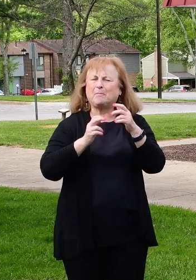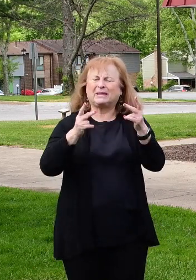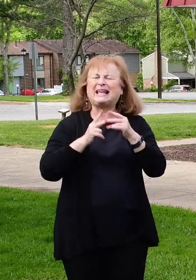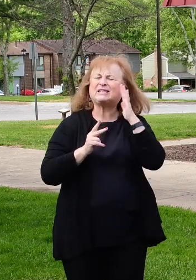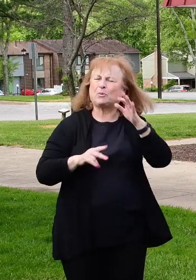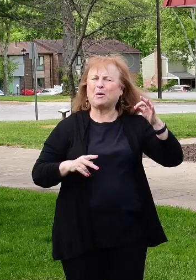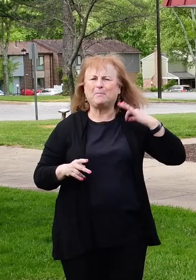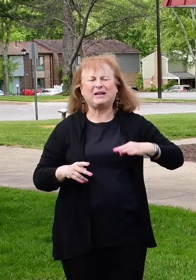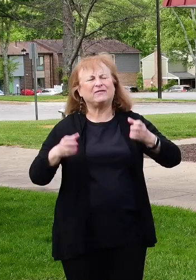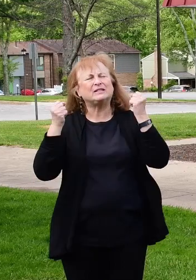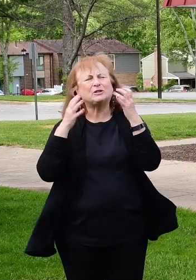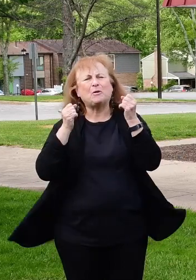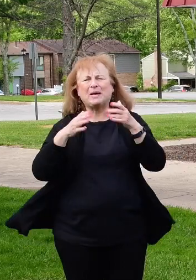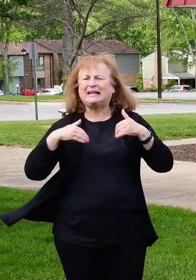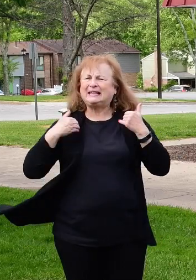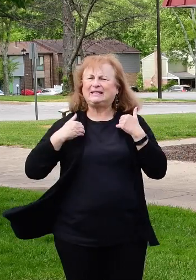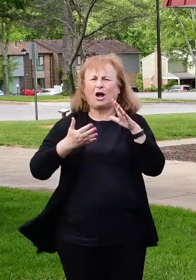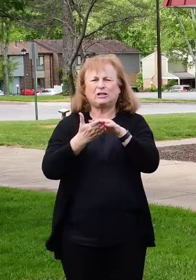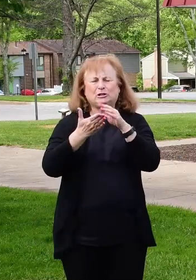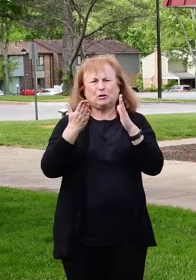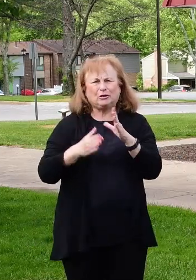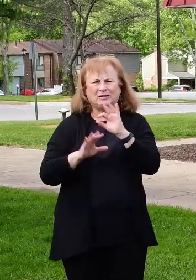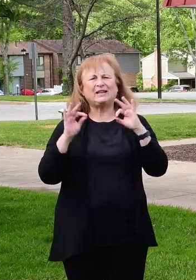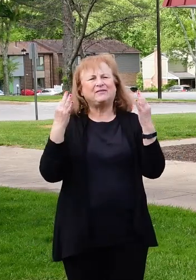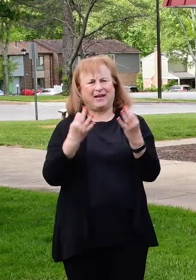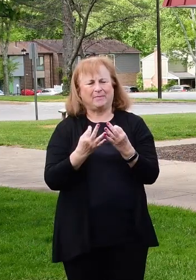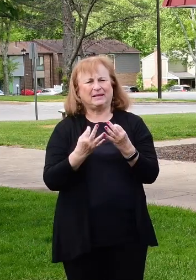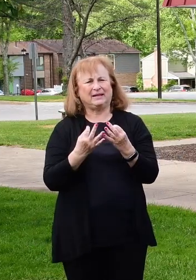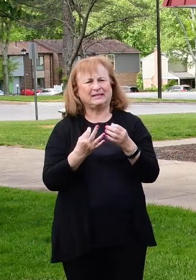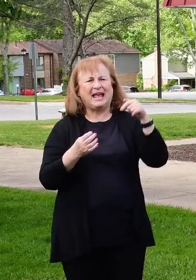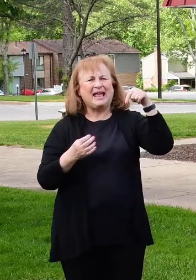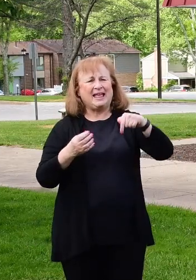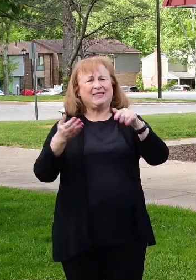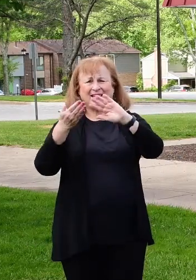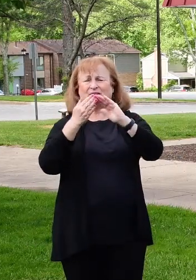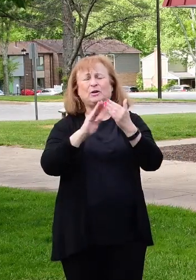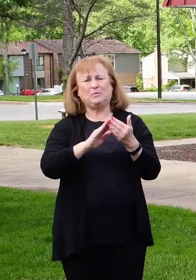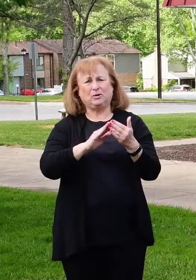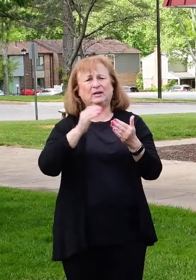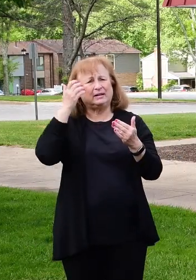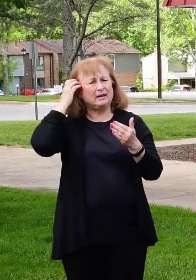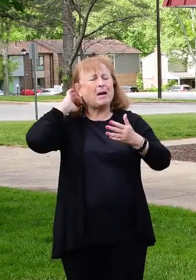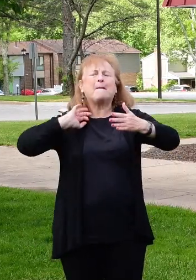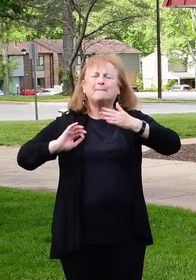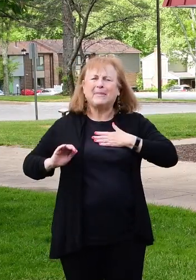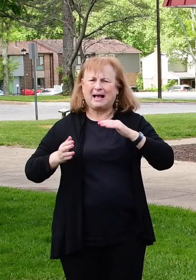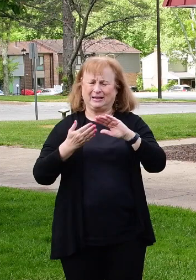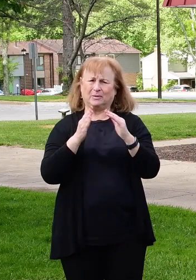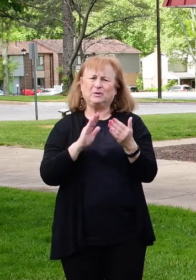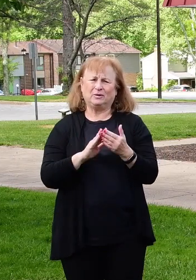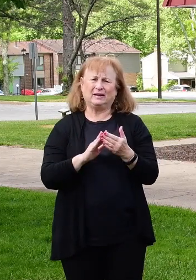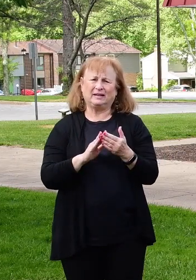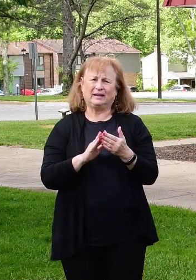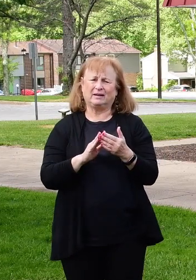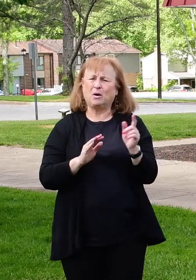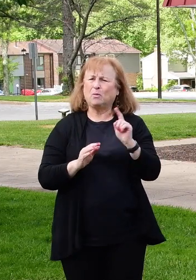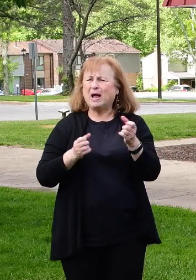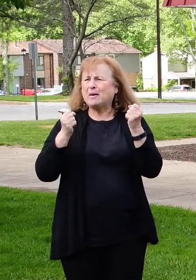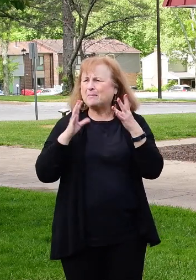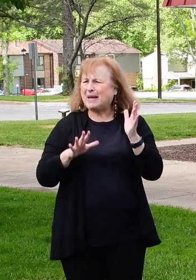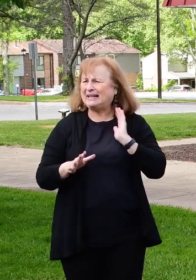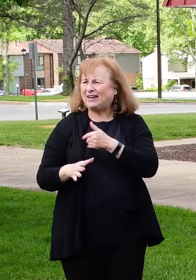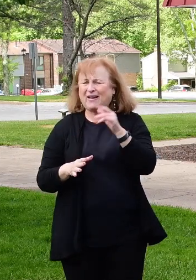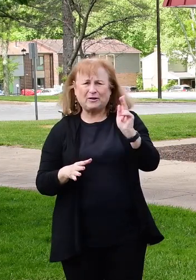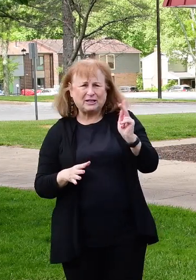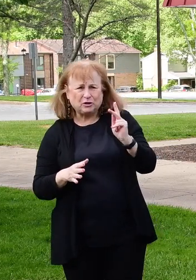benefit so many of our youngest learners and families. This community my community, where many of